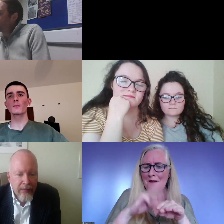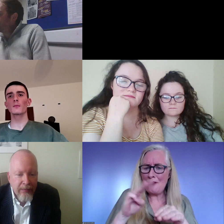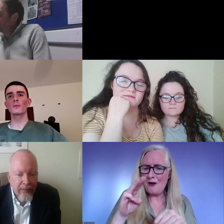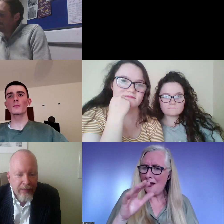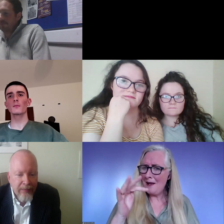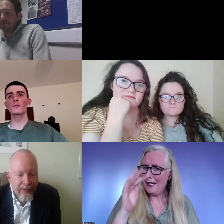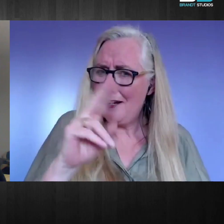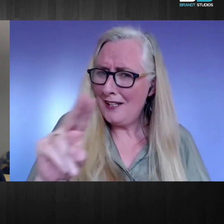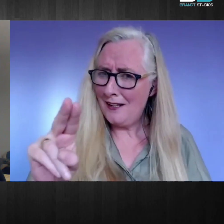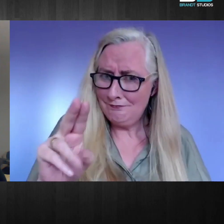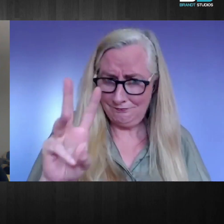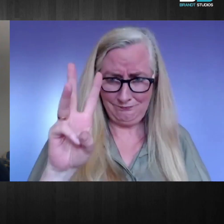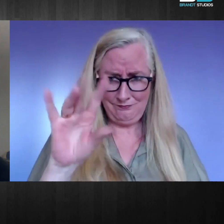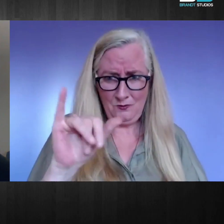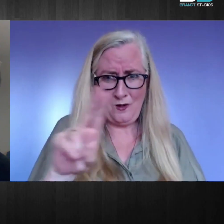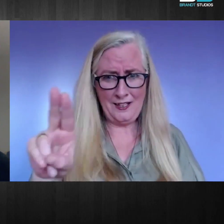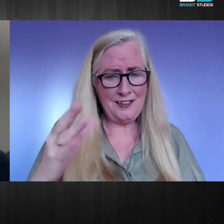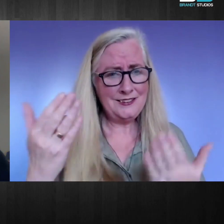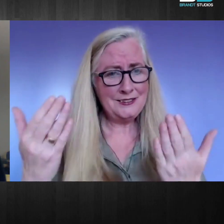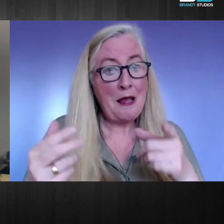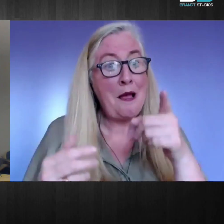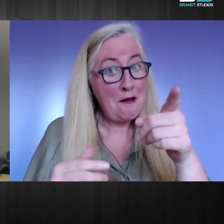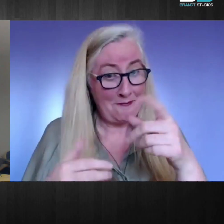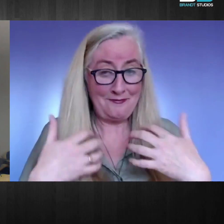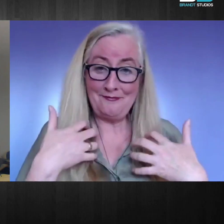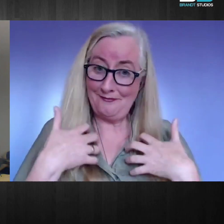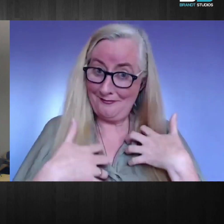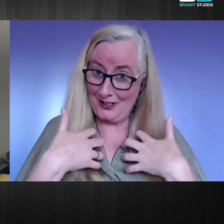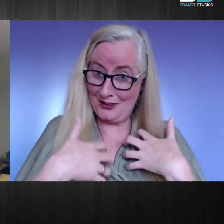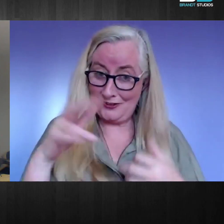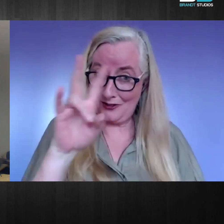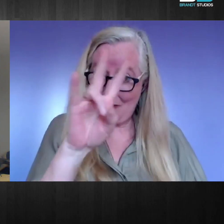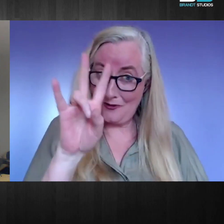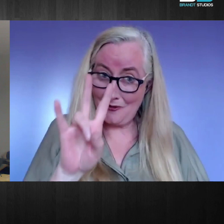That's an interesting question. I'm a big fan of Pat McCabe's work.